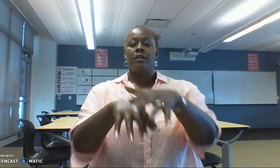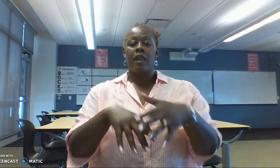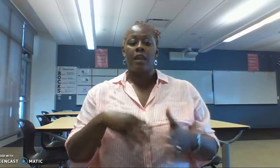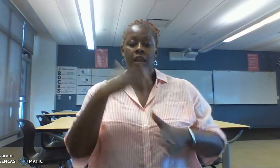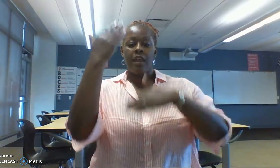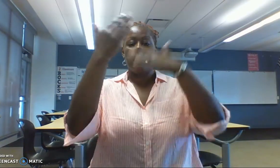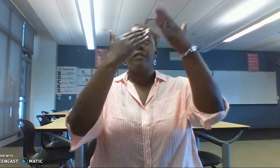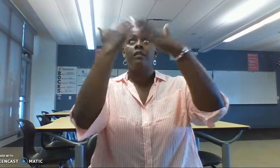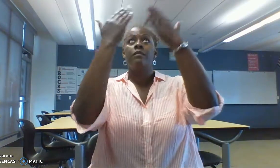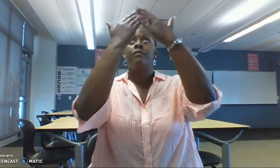Okay, heaven,